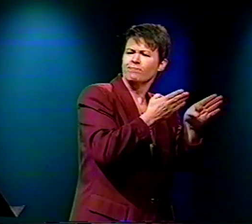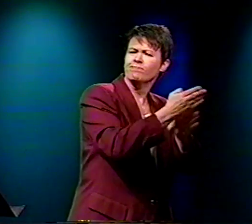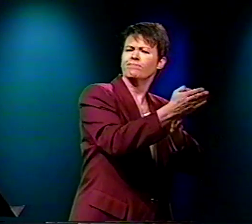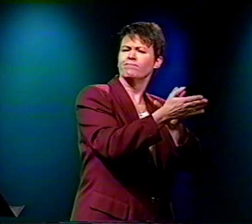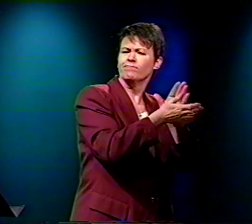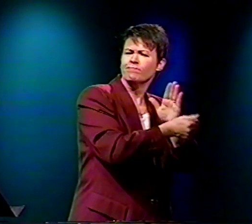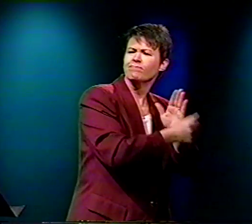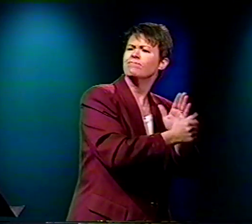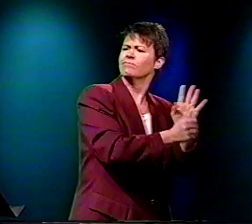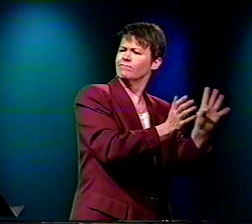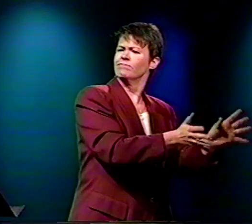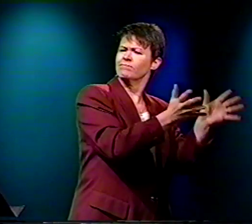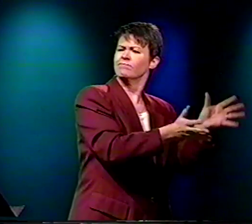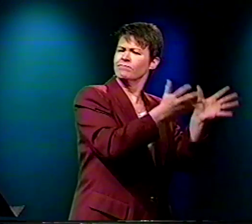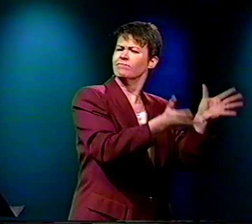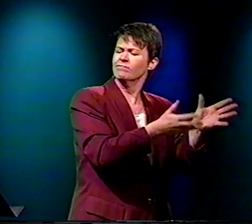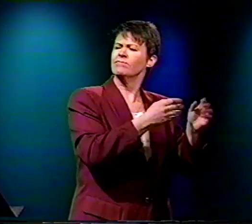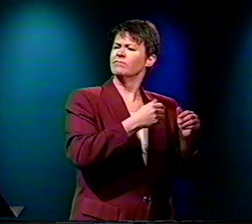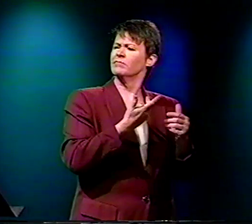and I try to help them develop the best skills possible,